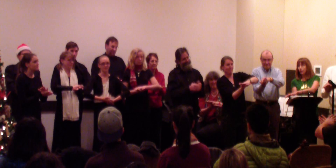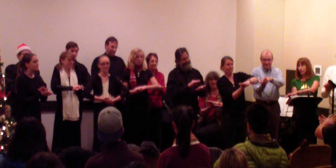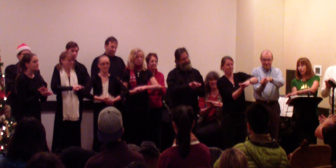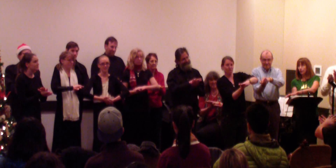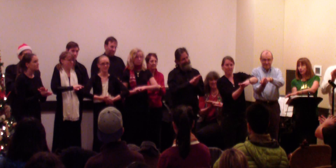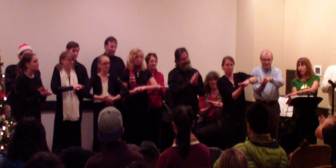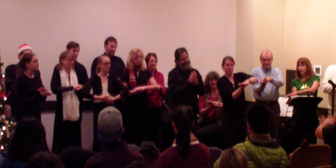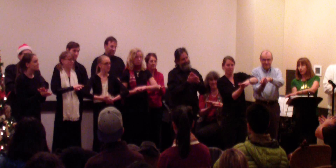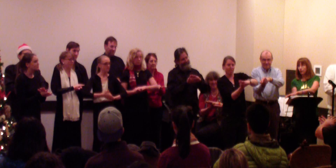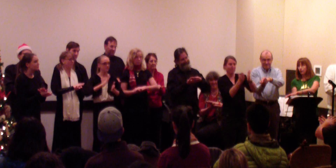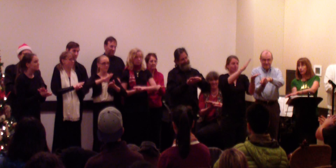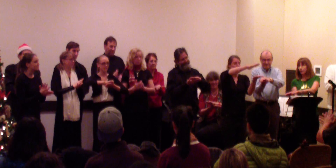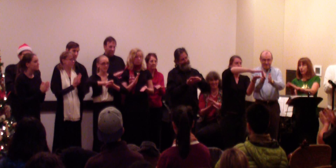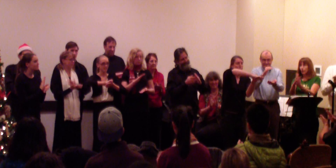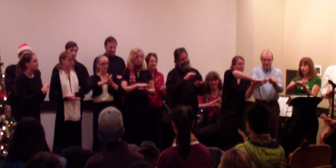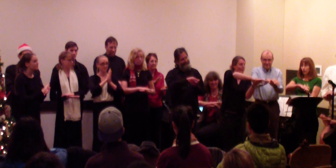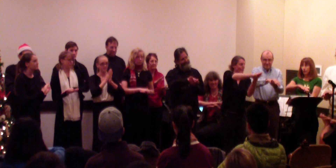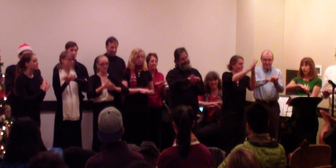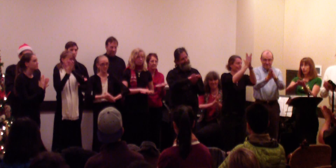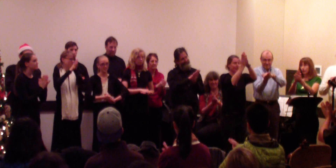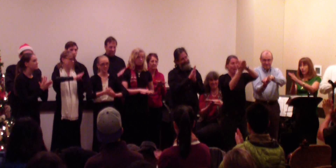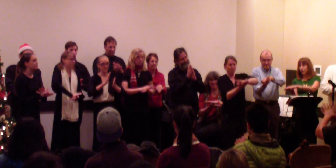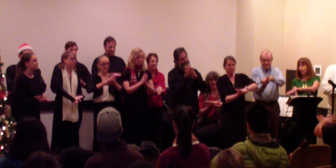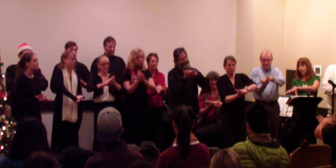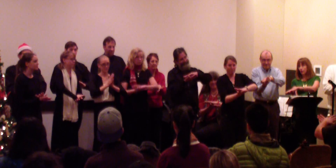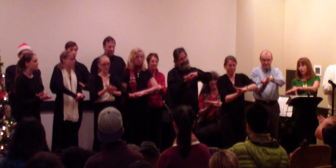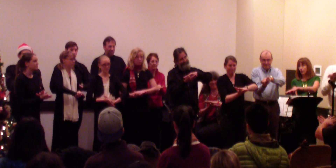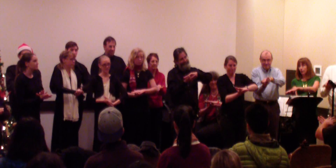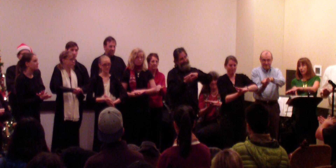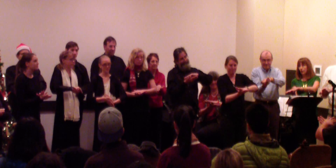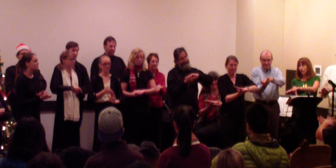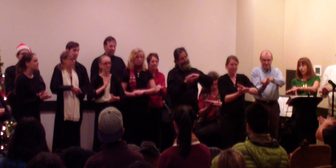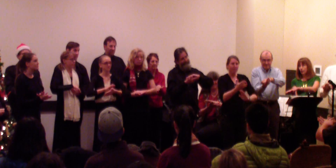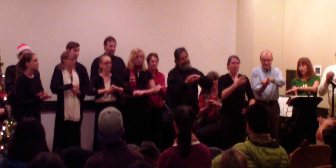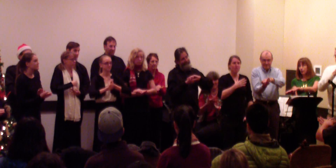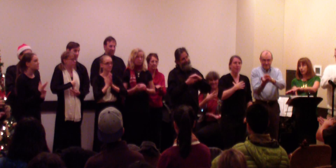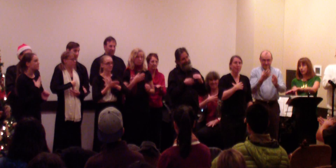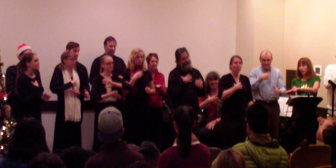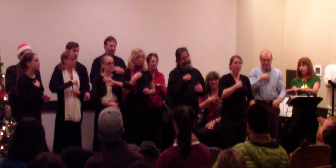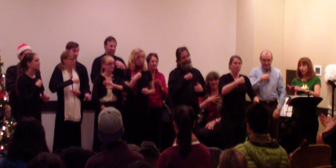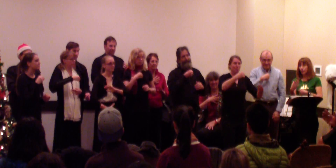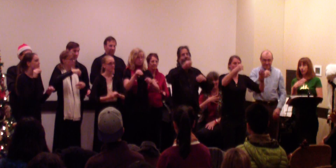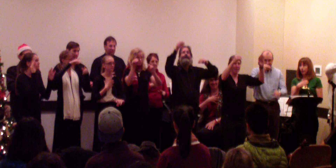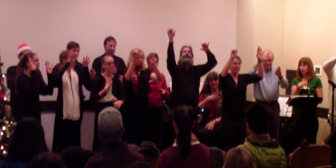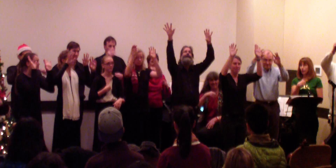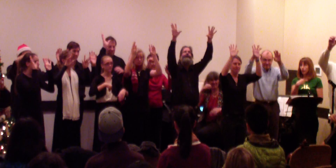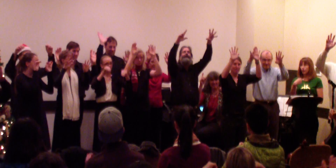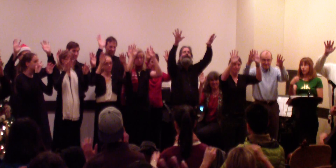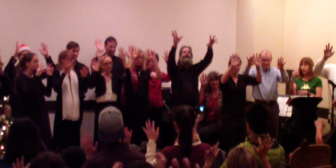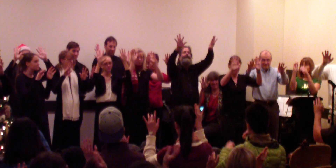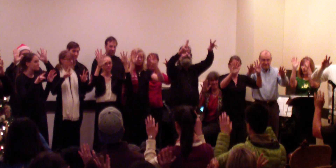It's going to change places, so become snow. white is